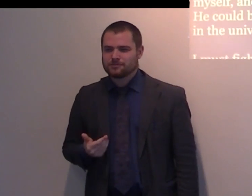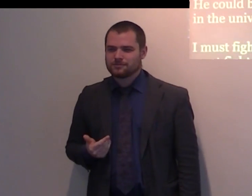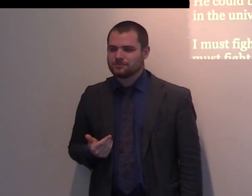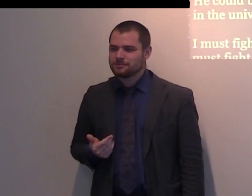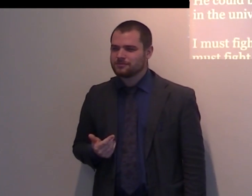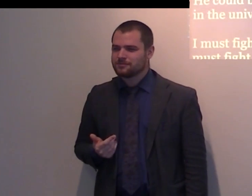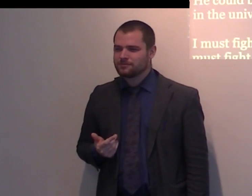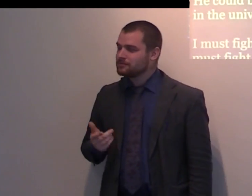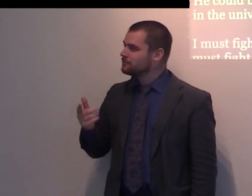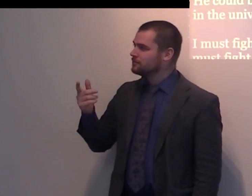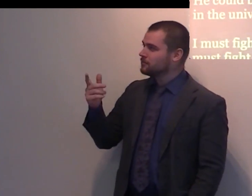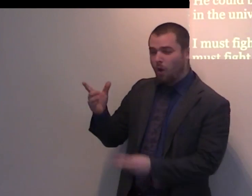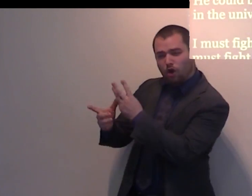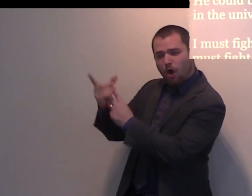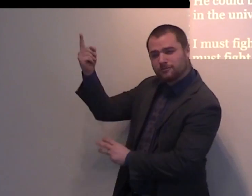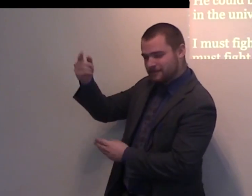Why did God save me?